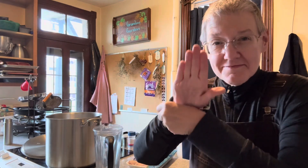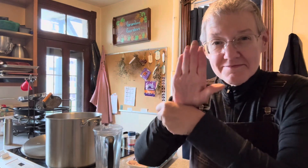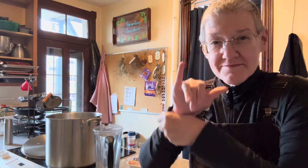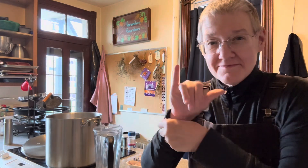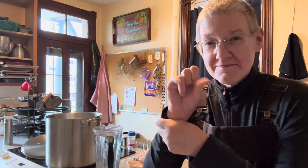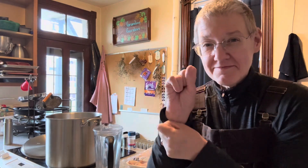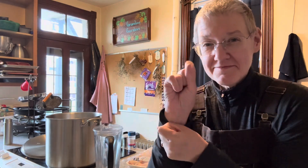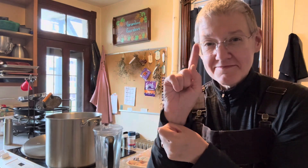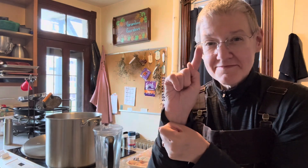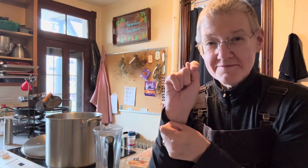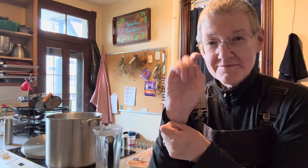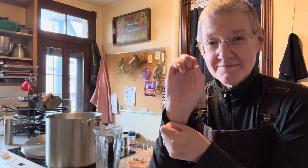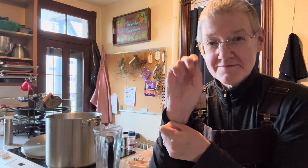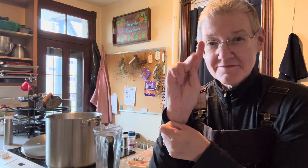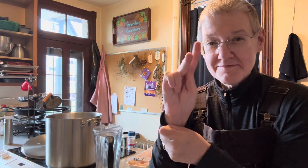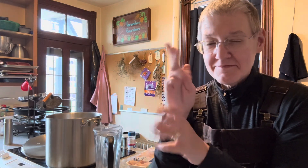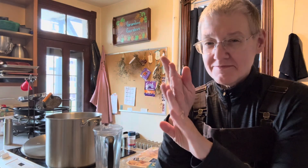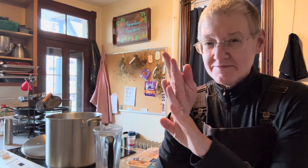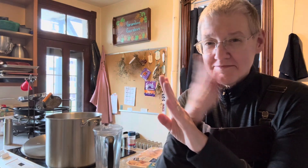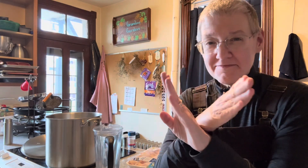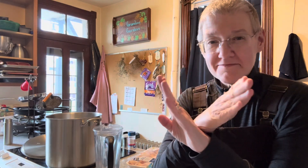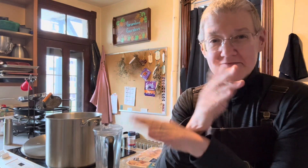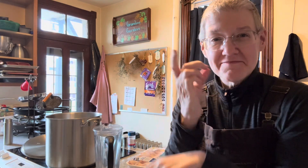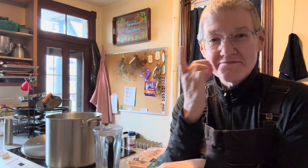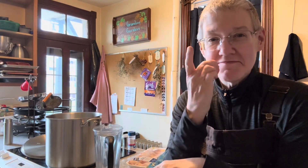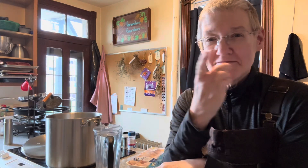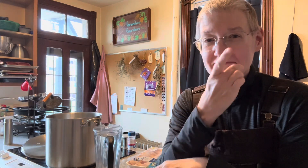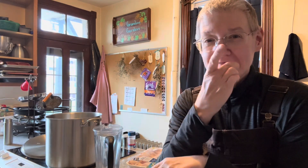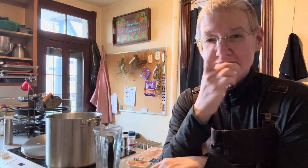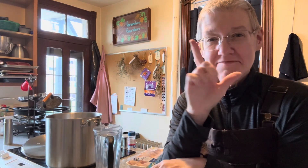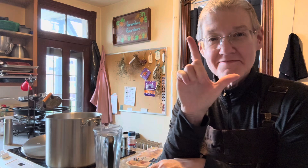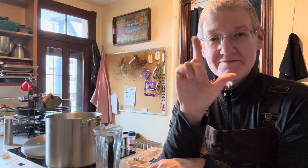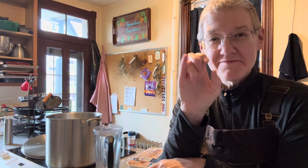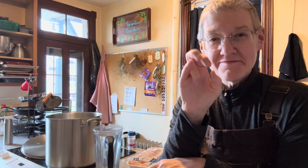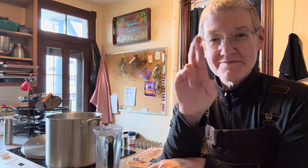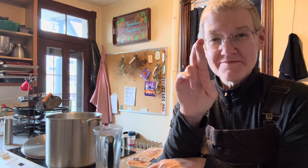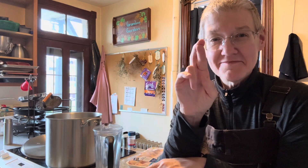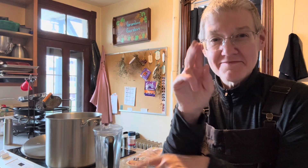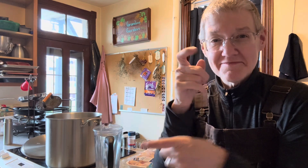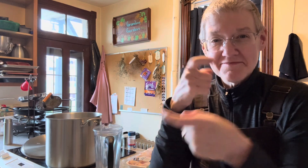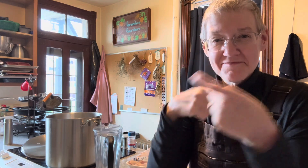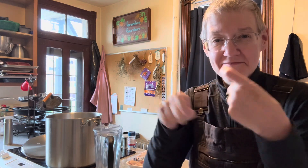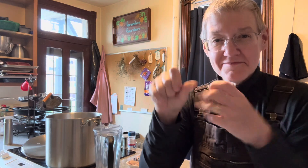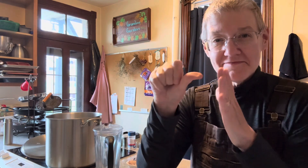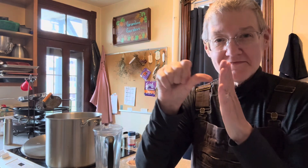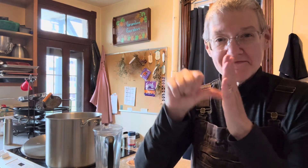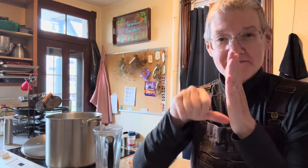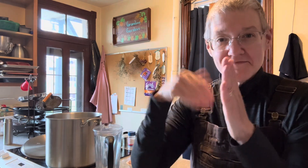My goal is to be fully stocked before Dale's liver transplant next month.